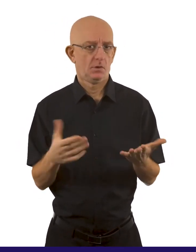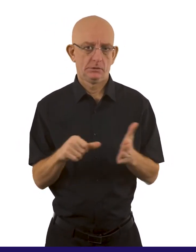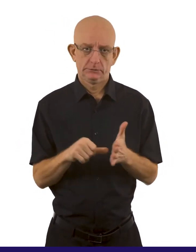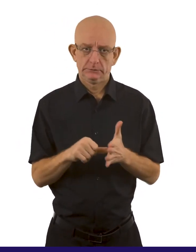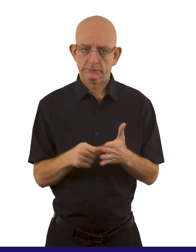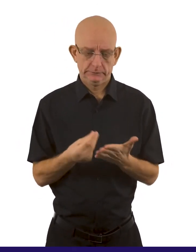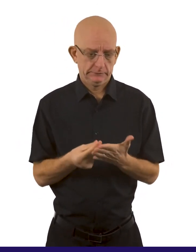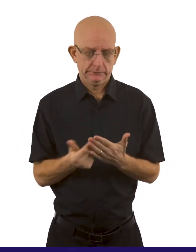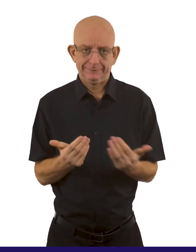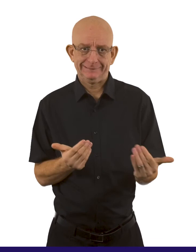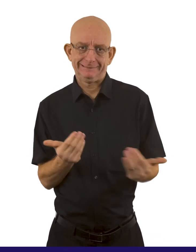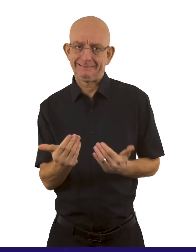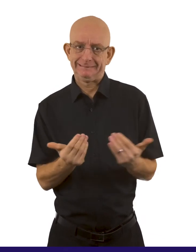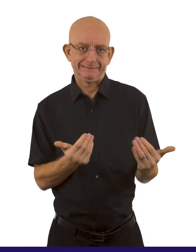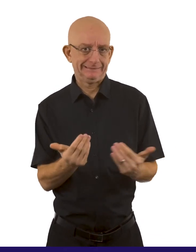very difficult,